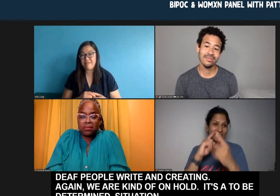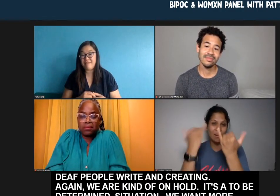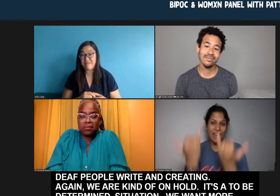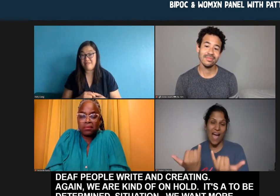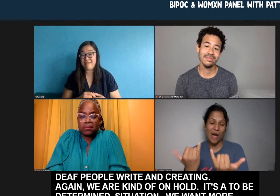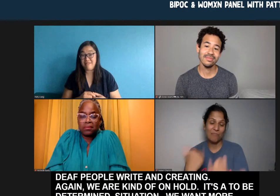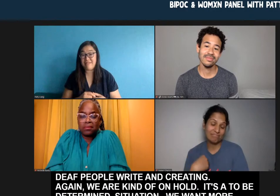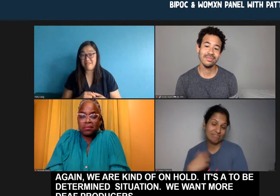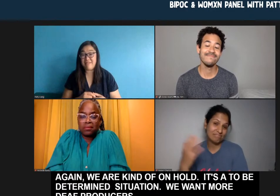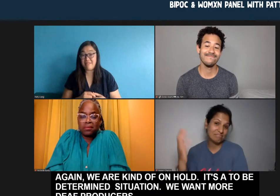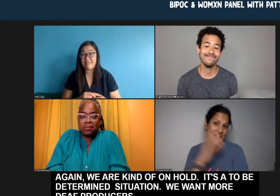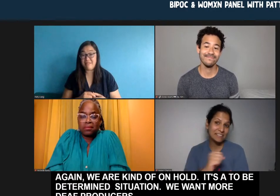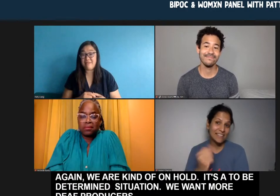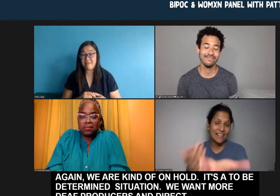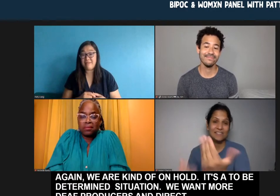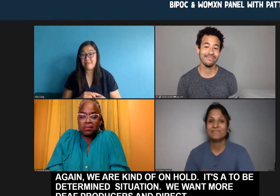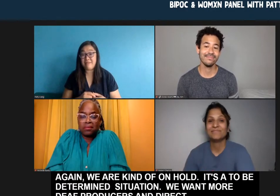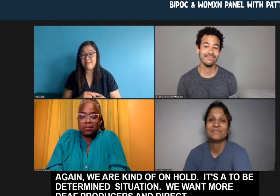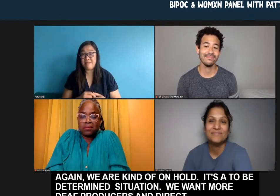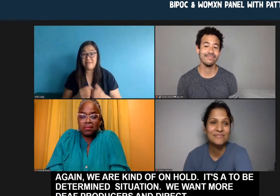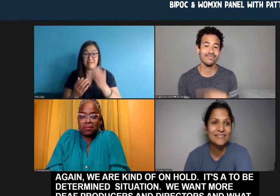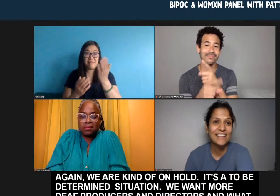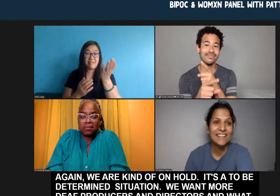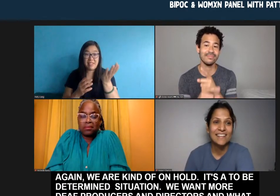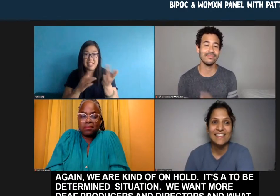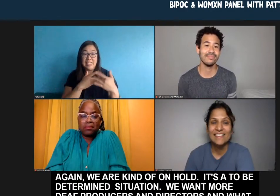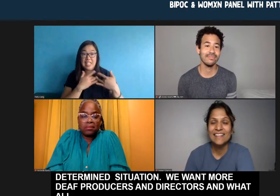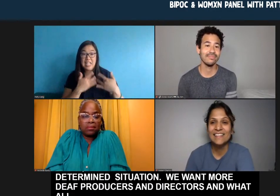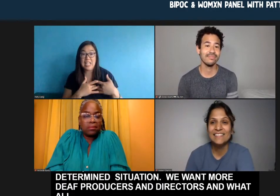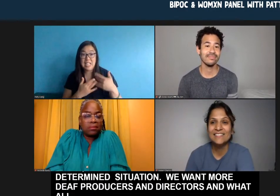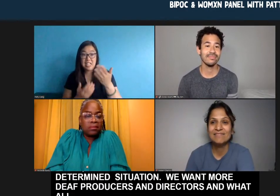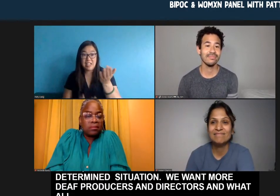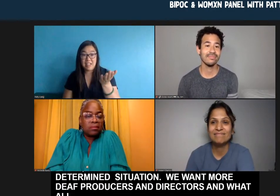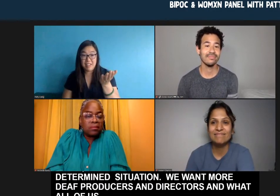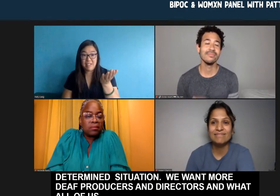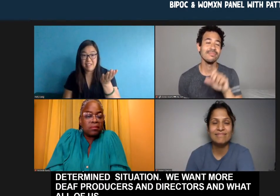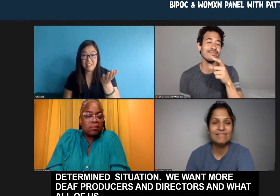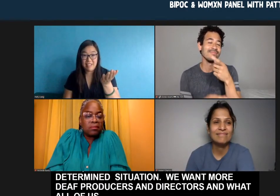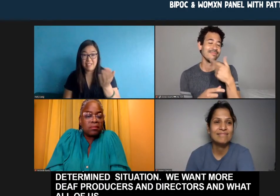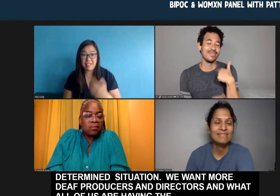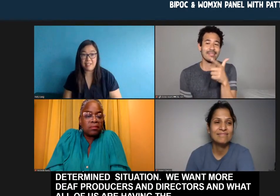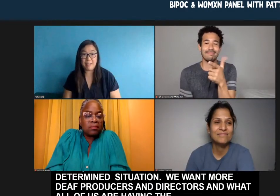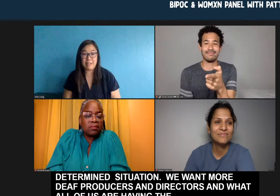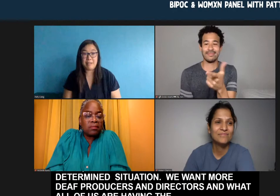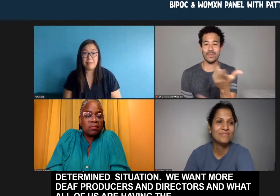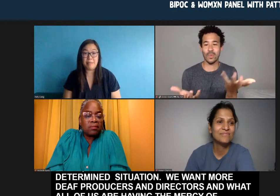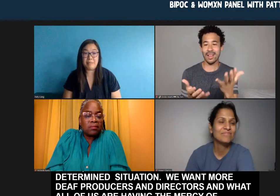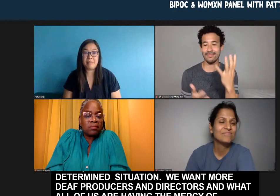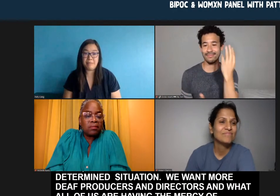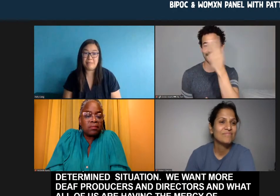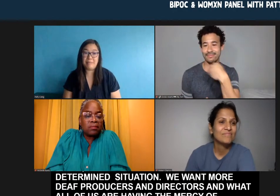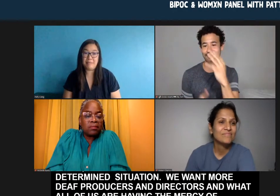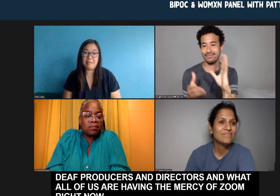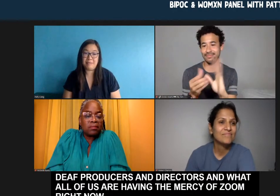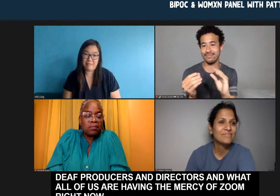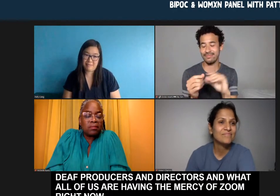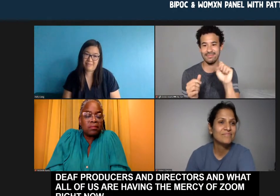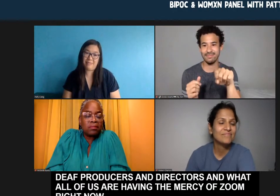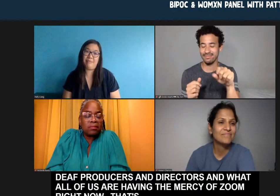kind of having at the mercy of Zoom right now. So that's where we stand. Dickie, would you like to weigh in on that? Yes, well,